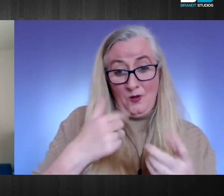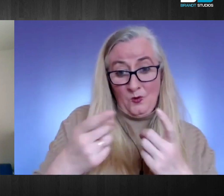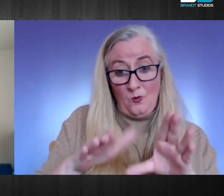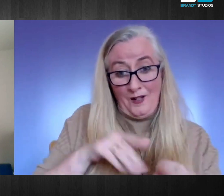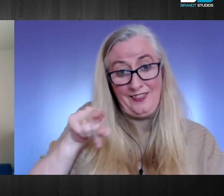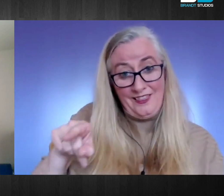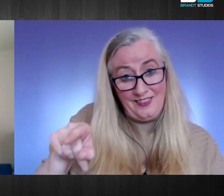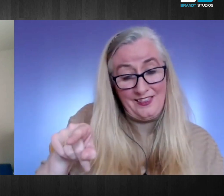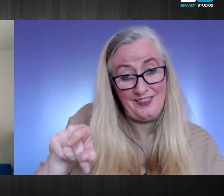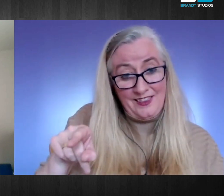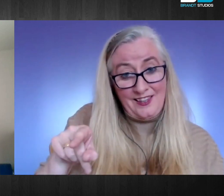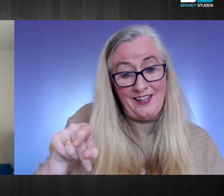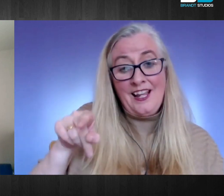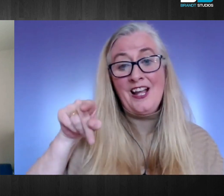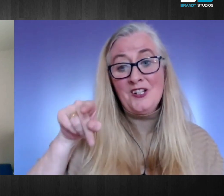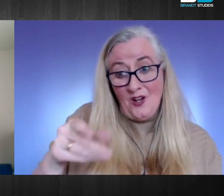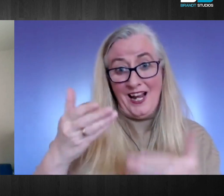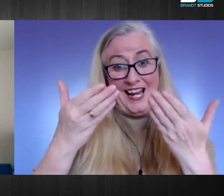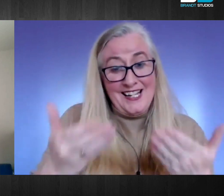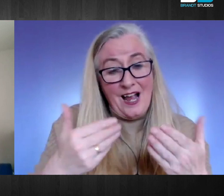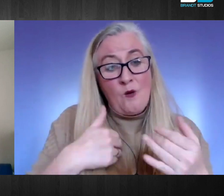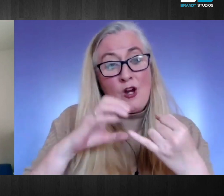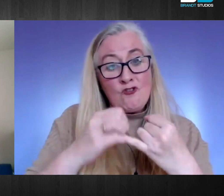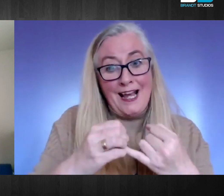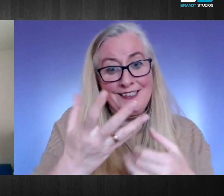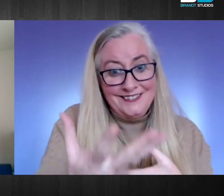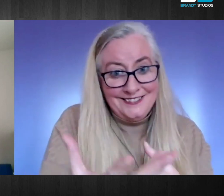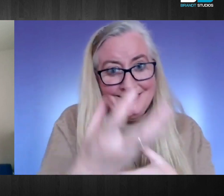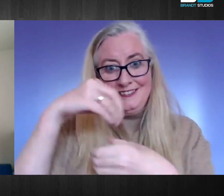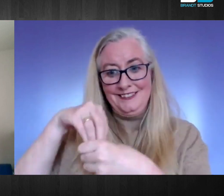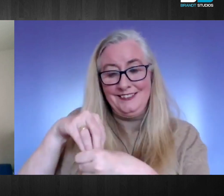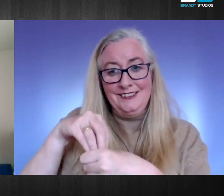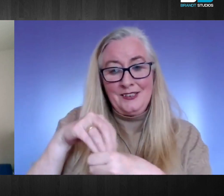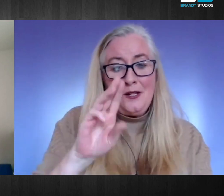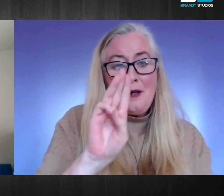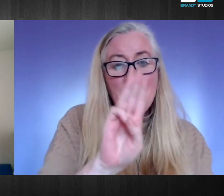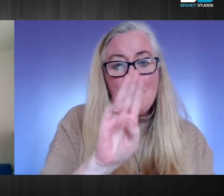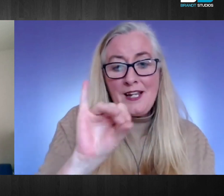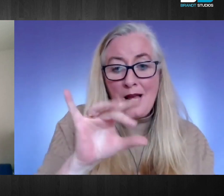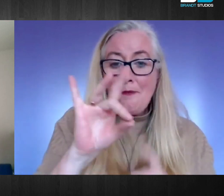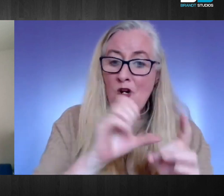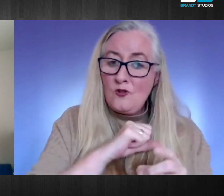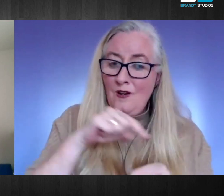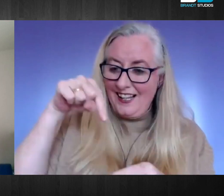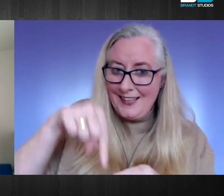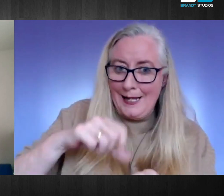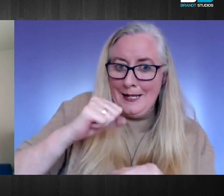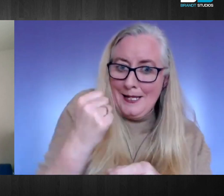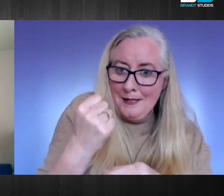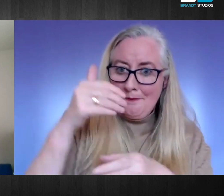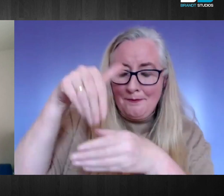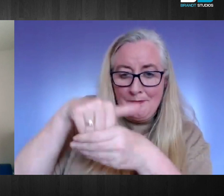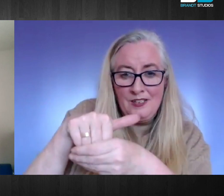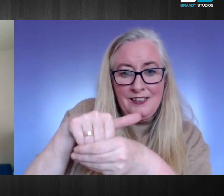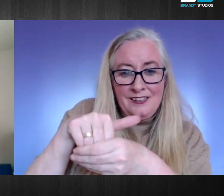that's where we're trying to keep the PPI element stronger than in this first rapid